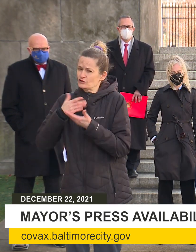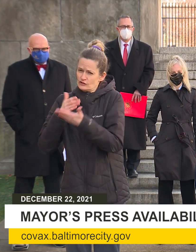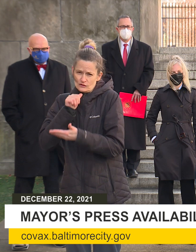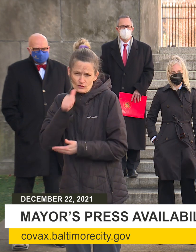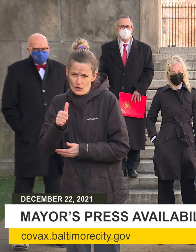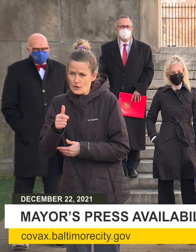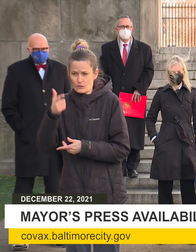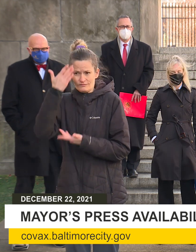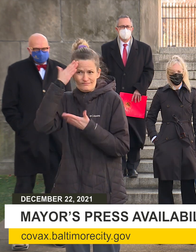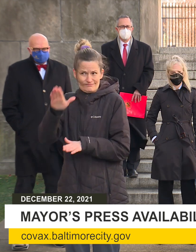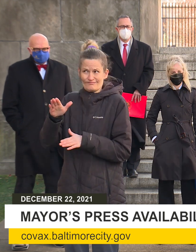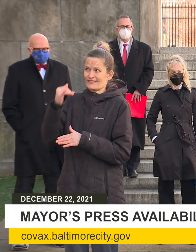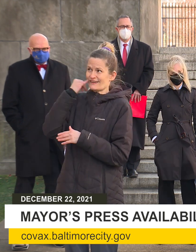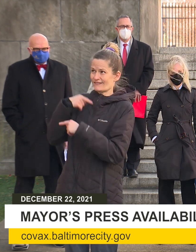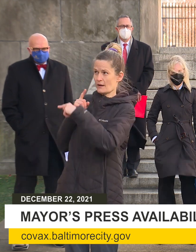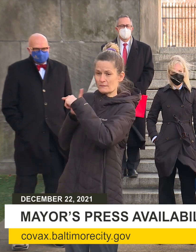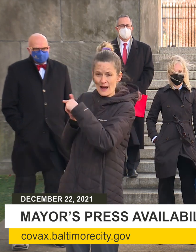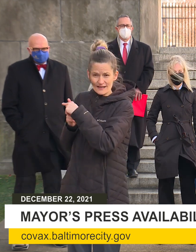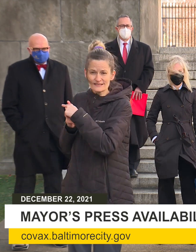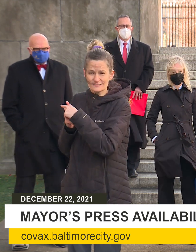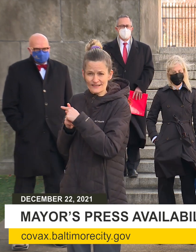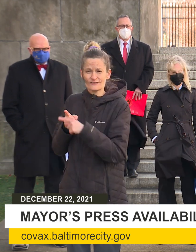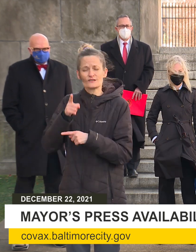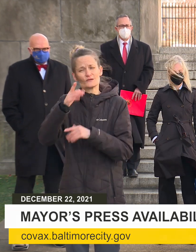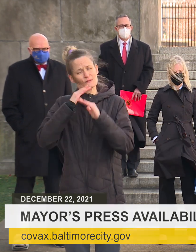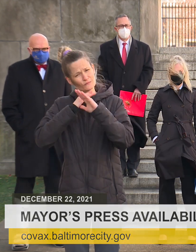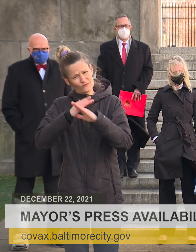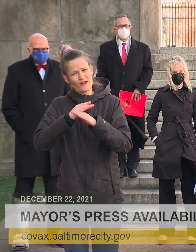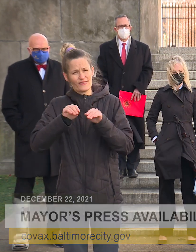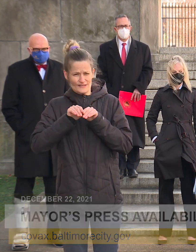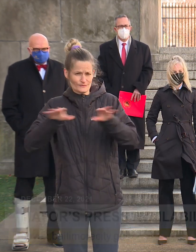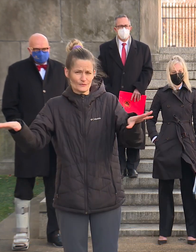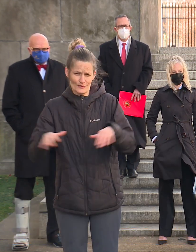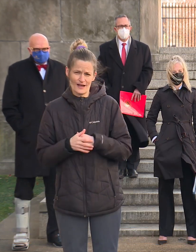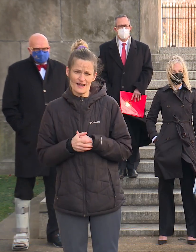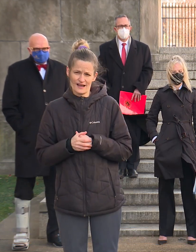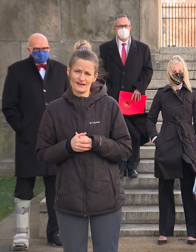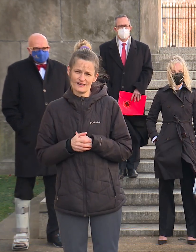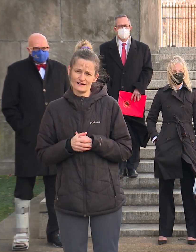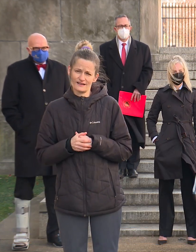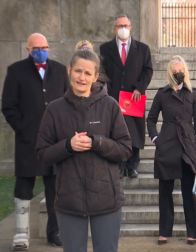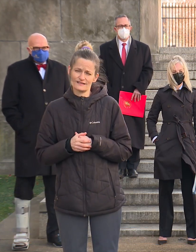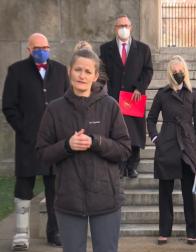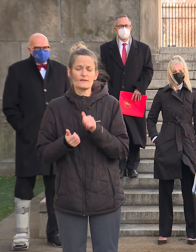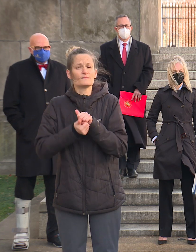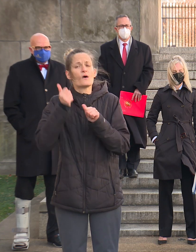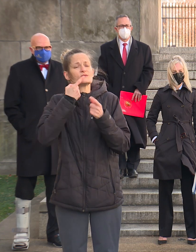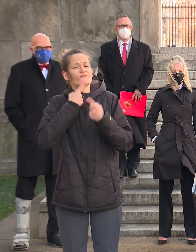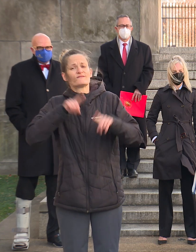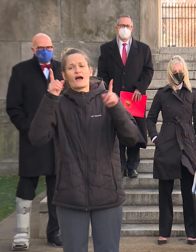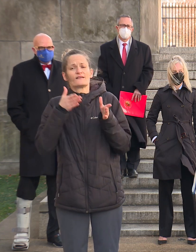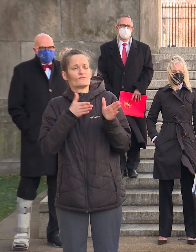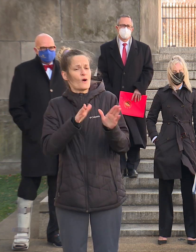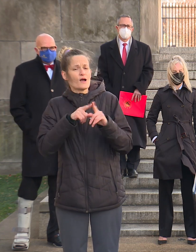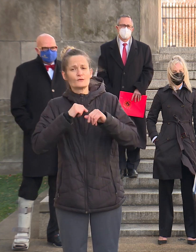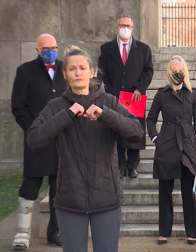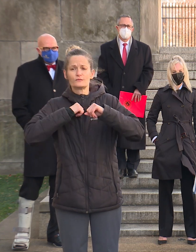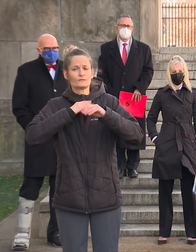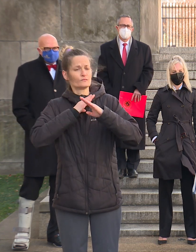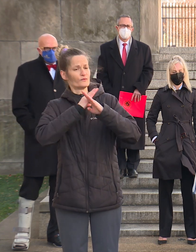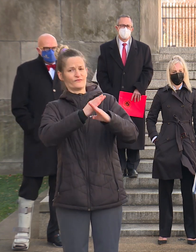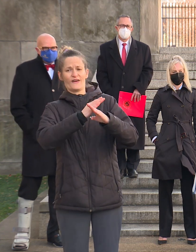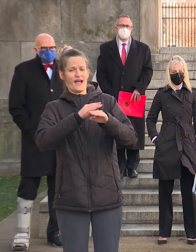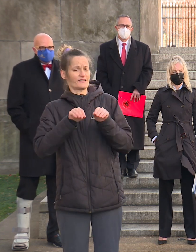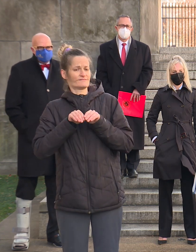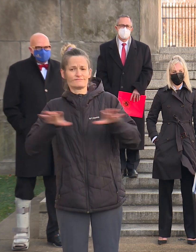prevent the spread of COVID-19. Again, one of the most effective ways to prevent transmission during the holidays, and certainly the most effective